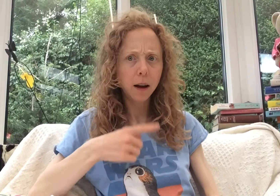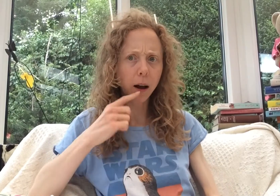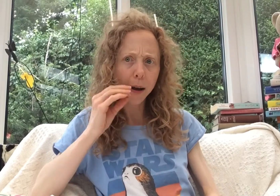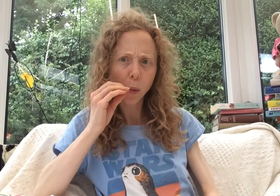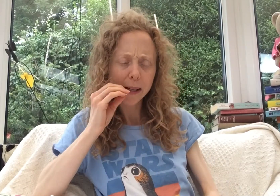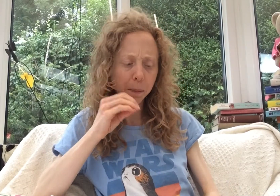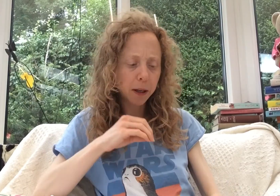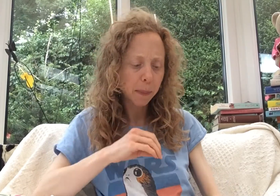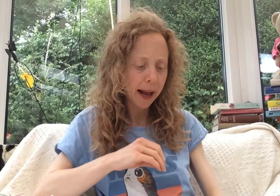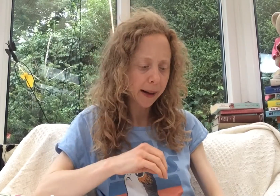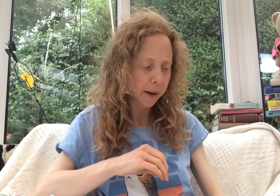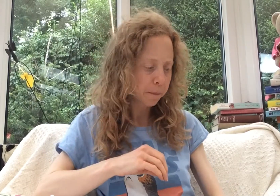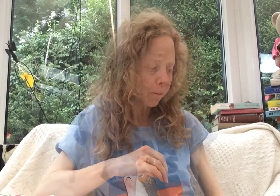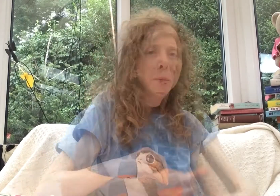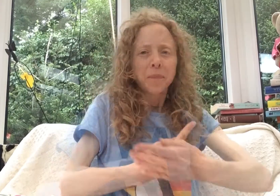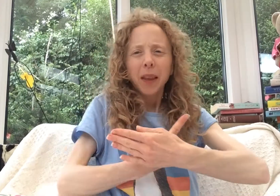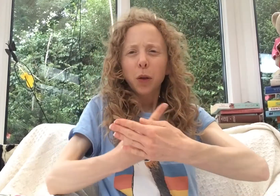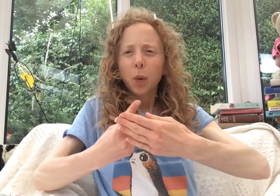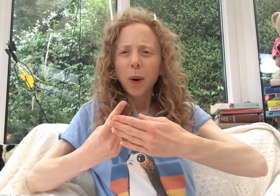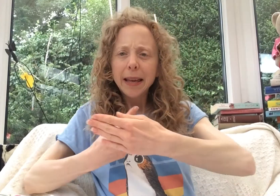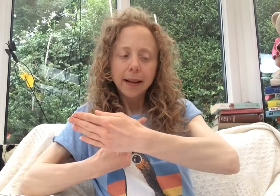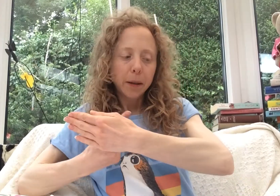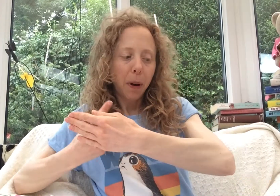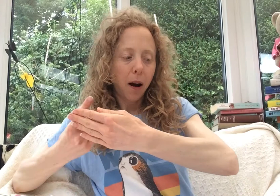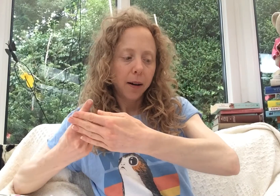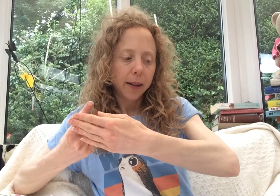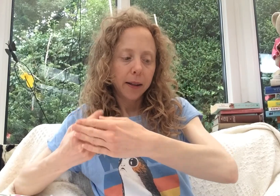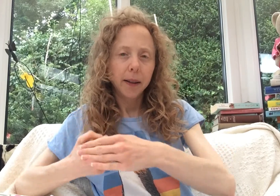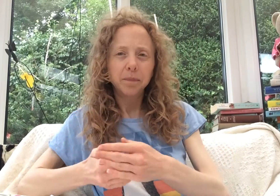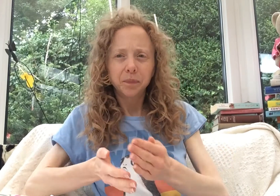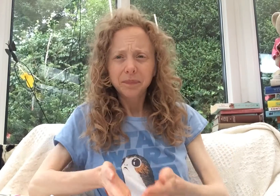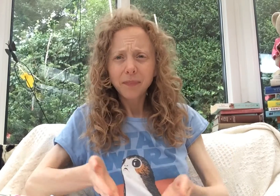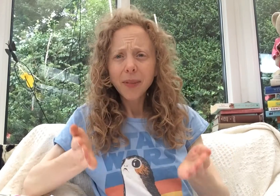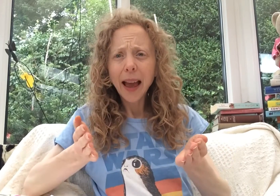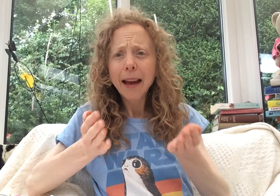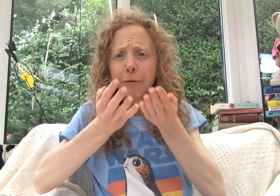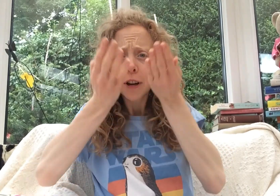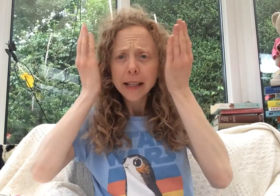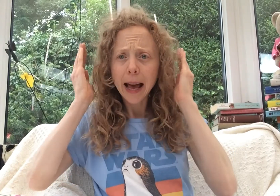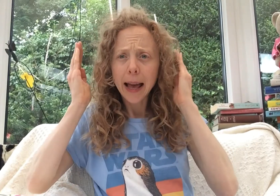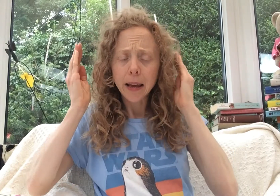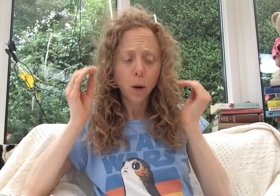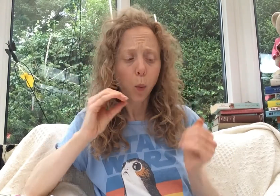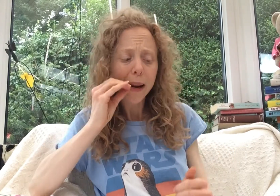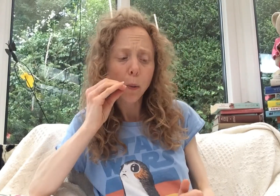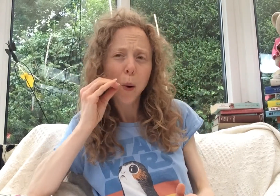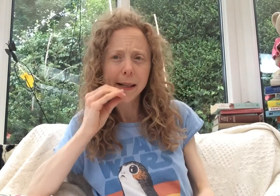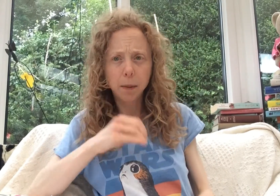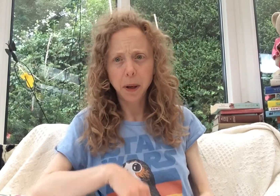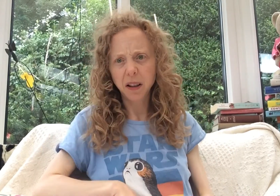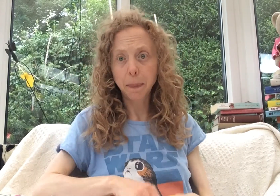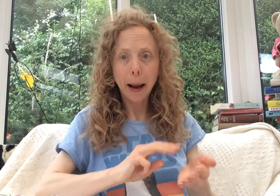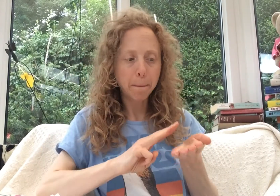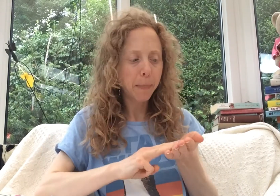I whispered back. The weeks passed. Every day we whispered about